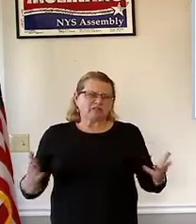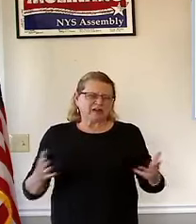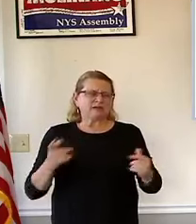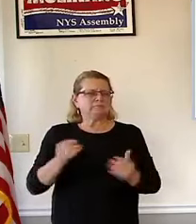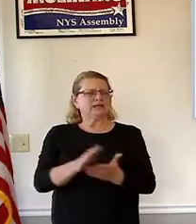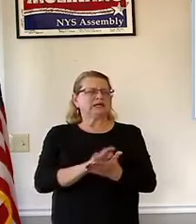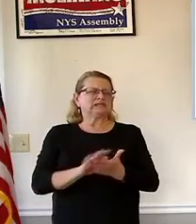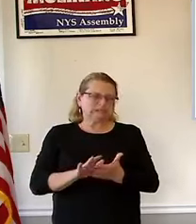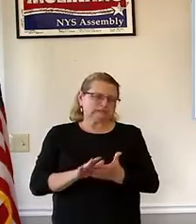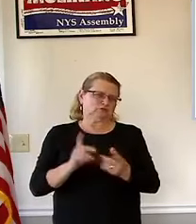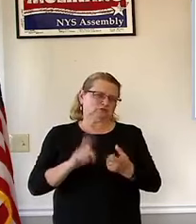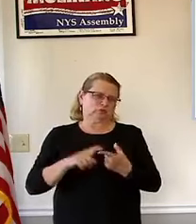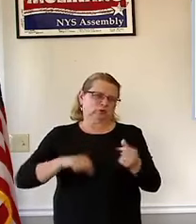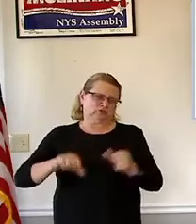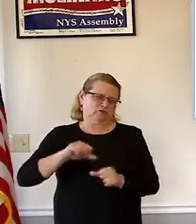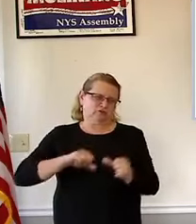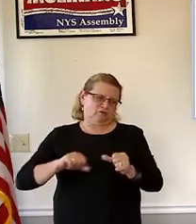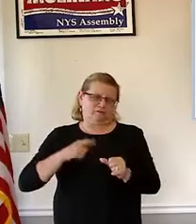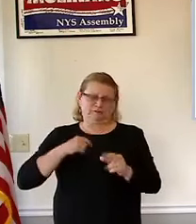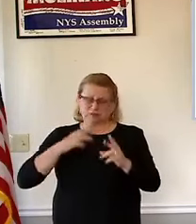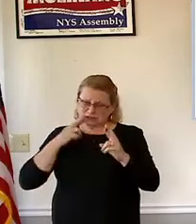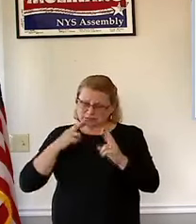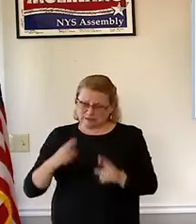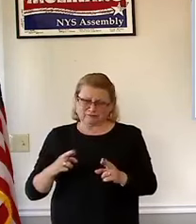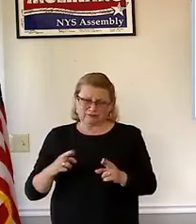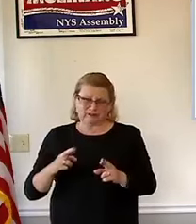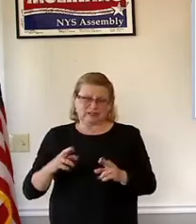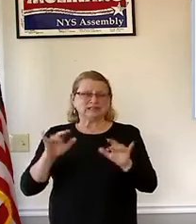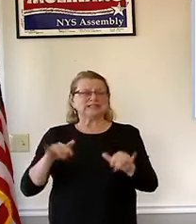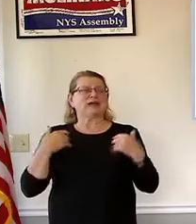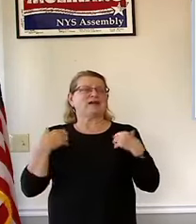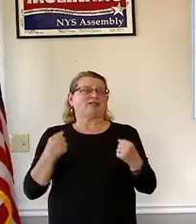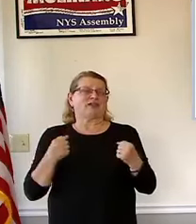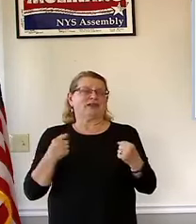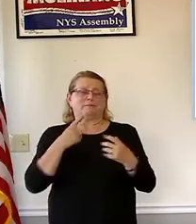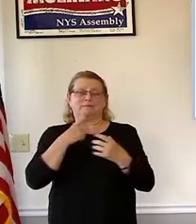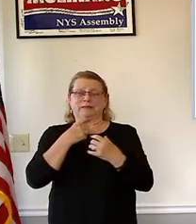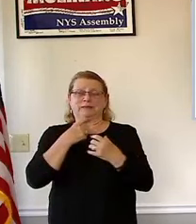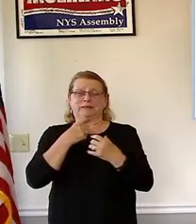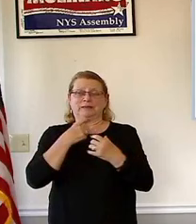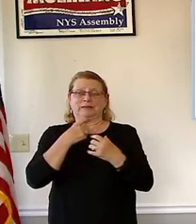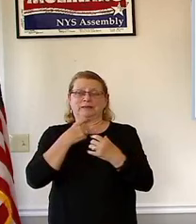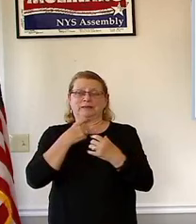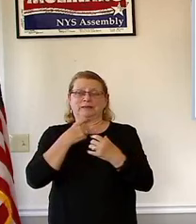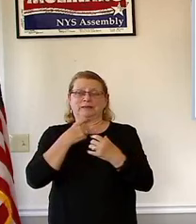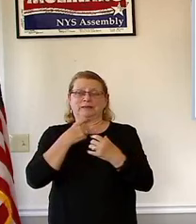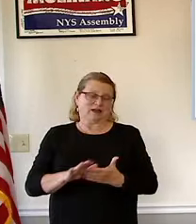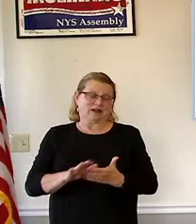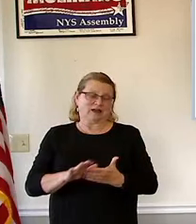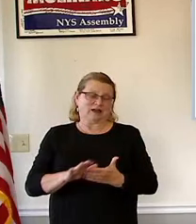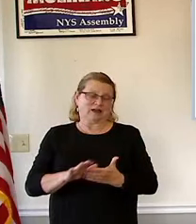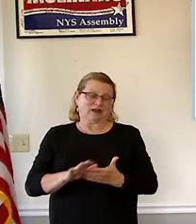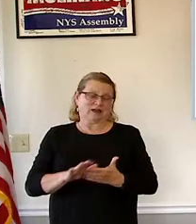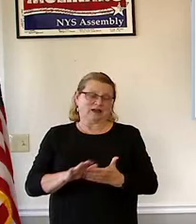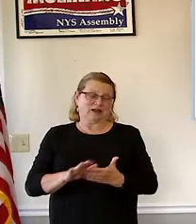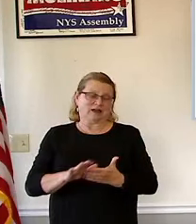be respectful of that. And as we've said, stay healthy, be safe, and be kind to each other. Thanks very much.